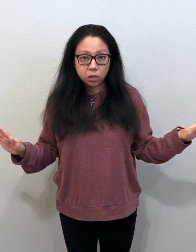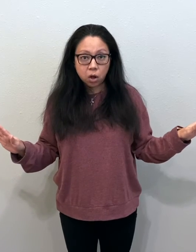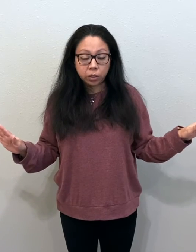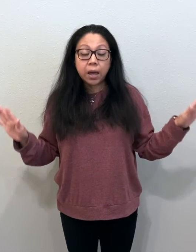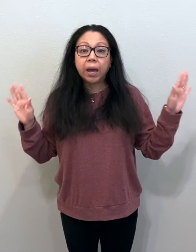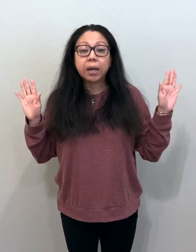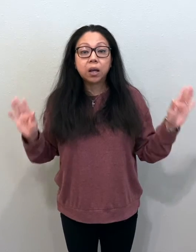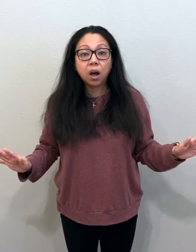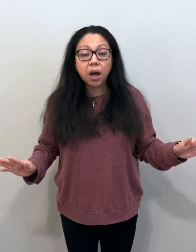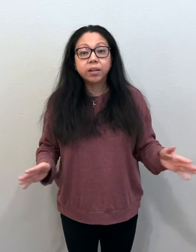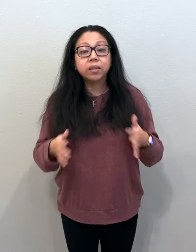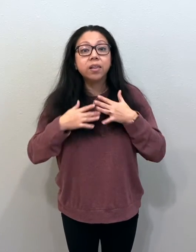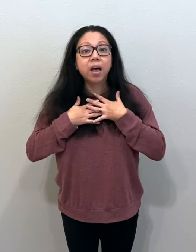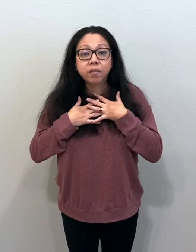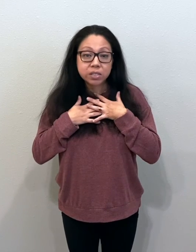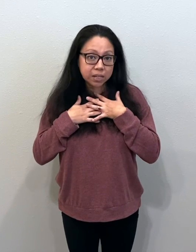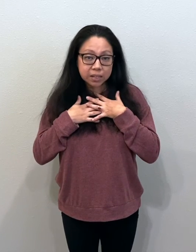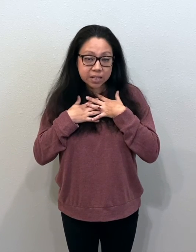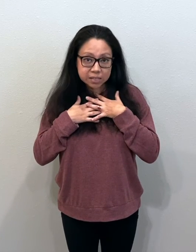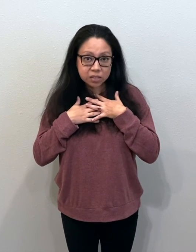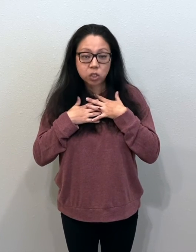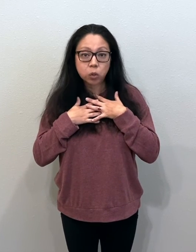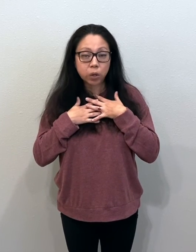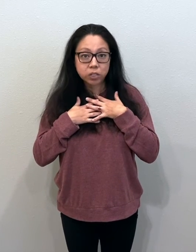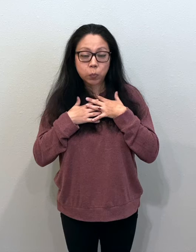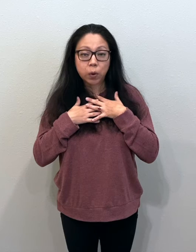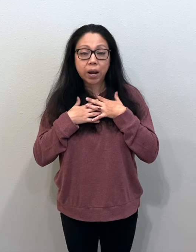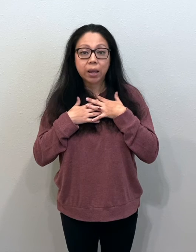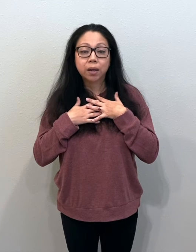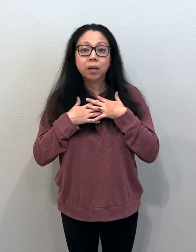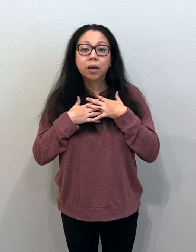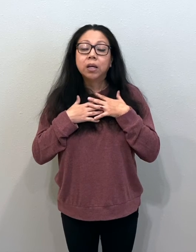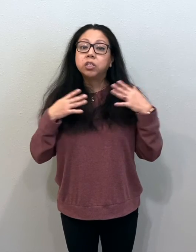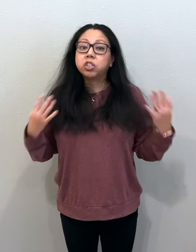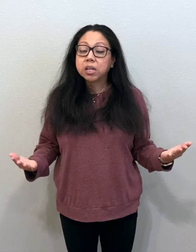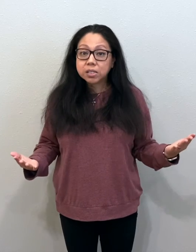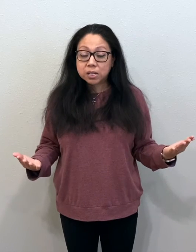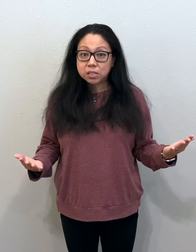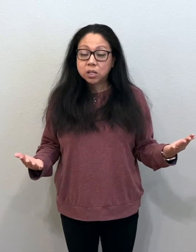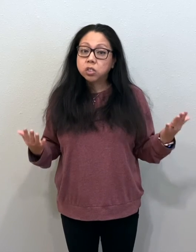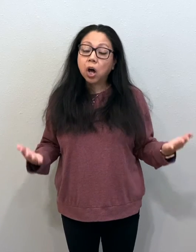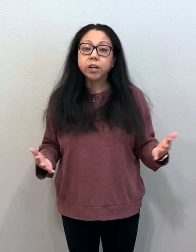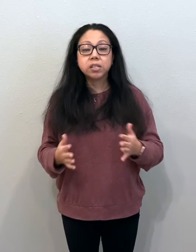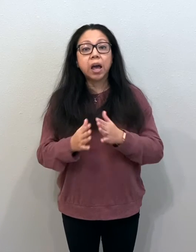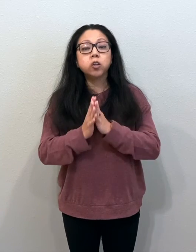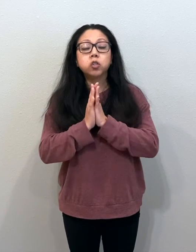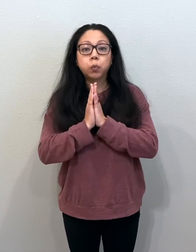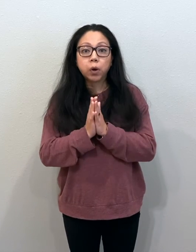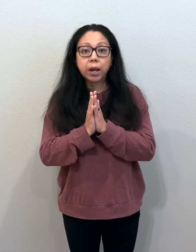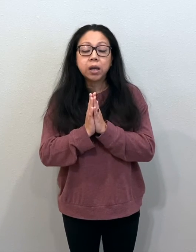long, and God loves to listen to us pray. Jesus taught us how to pray